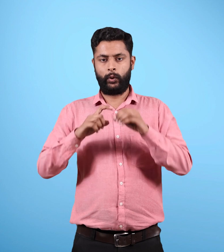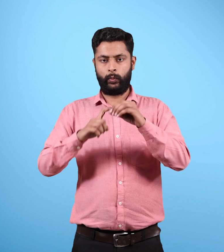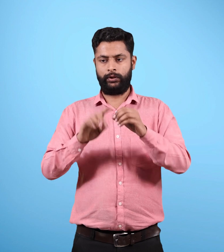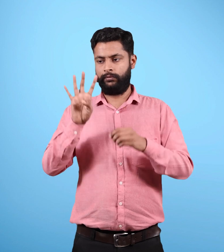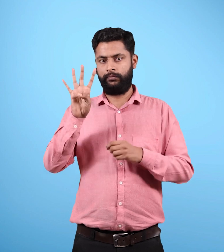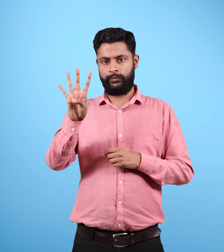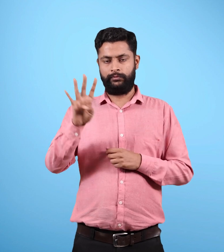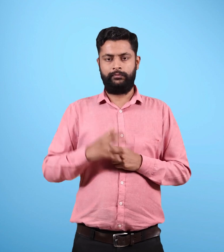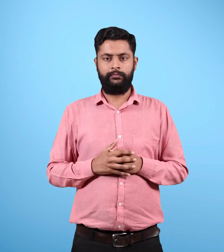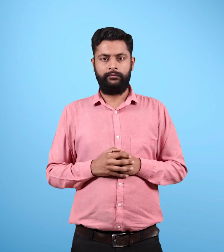4.